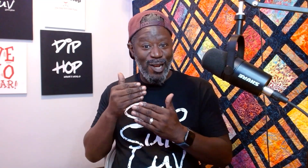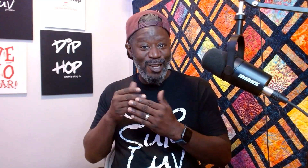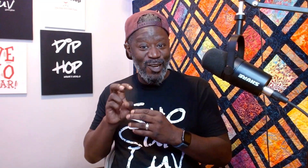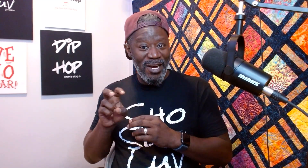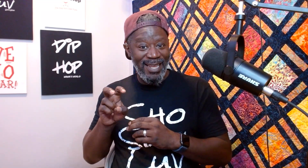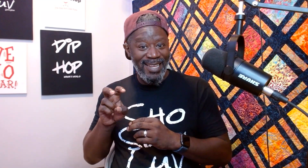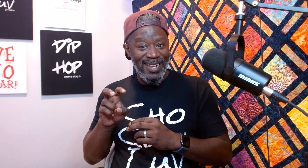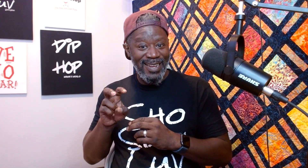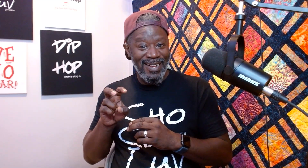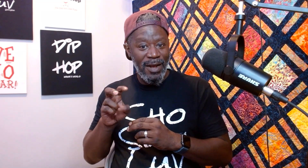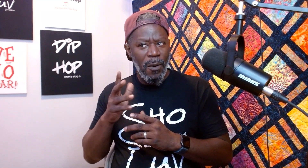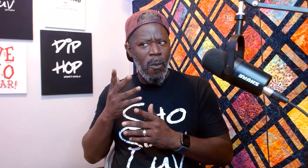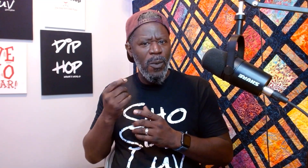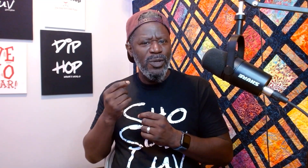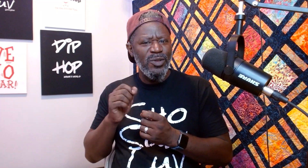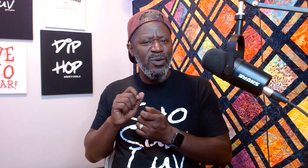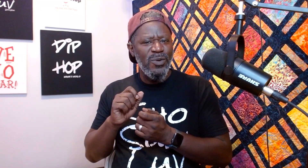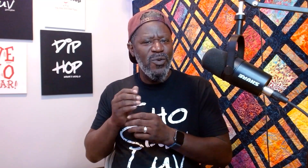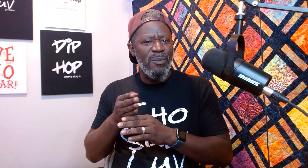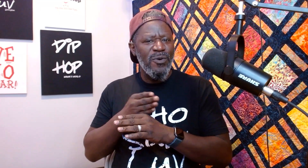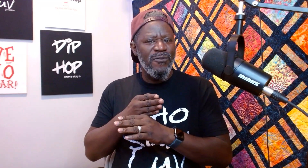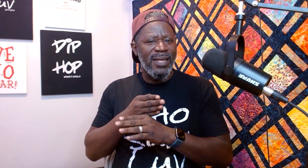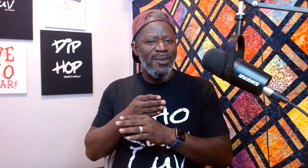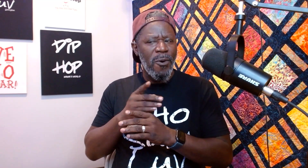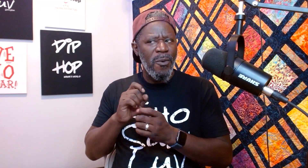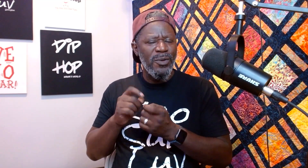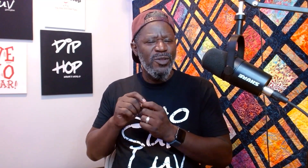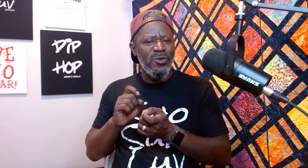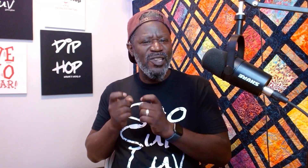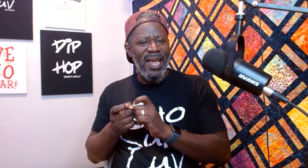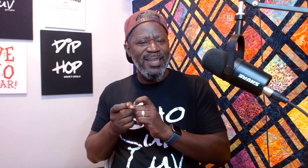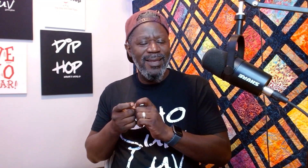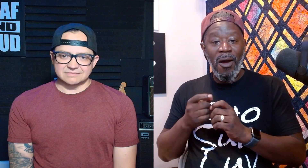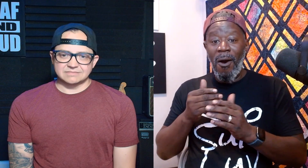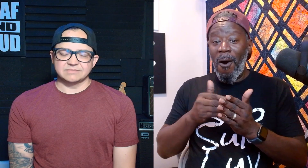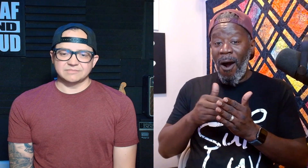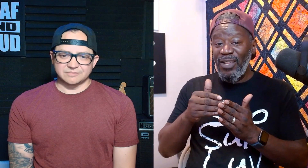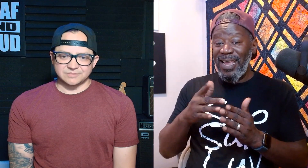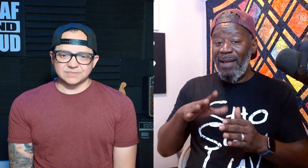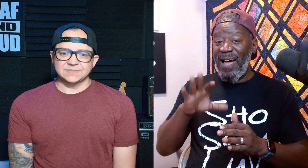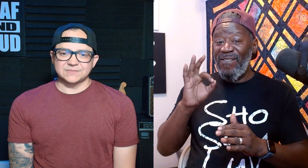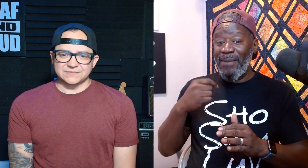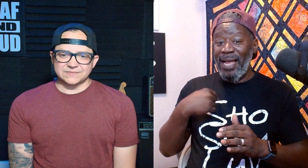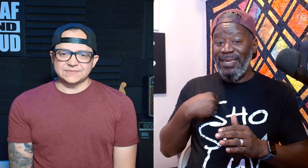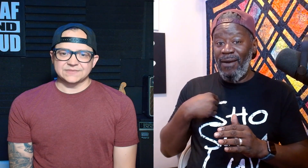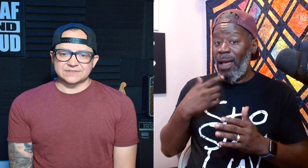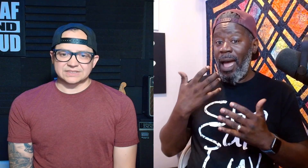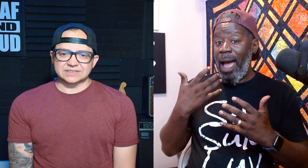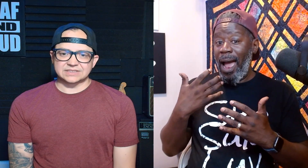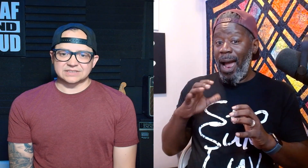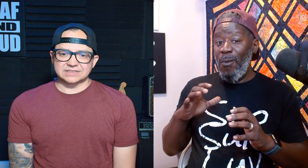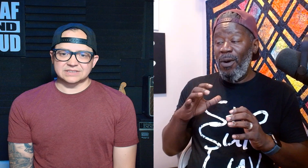it a good journey? What would you do to improve it? Or what would you do to change it? Oftentimes, I find